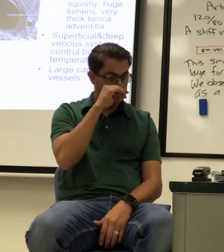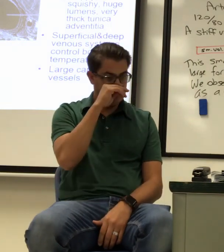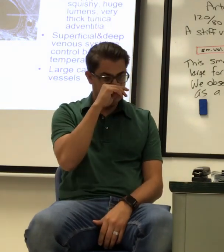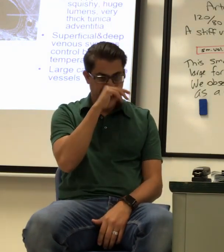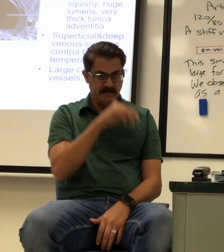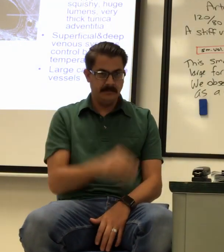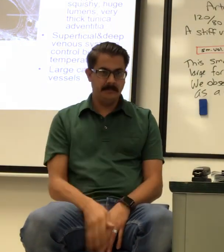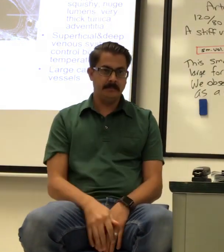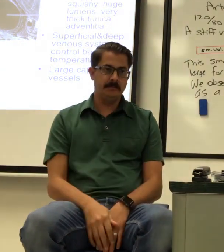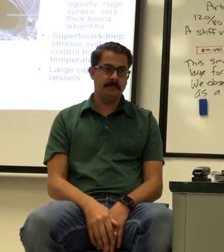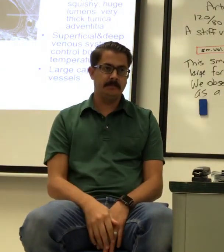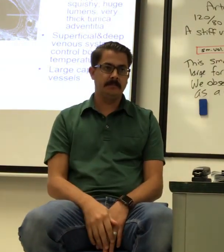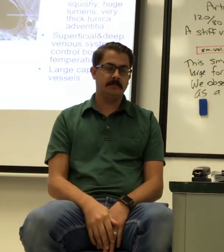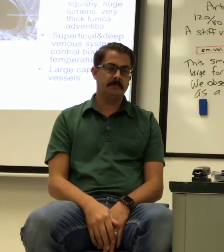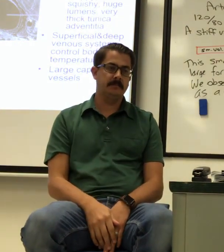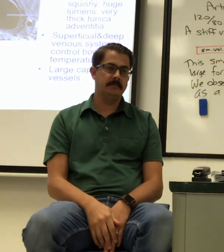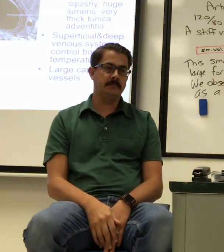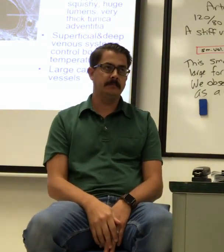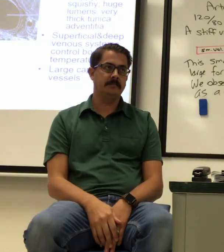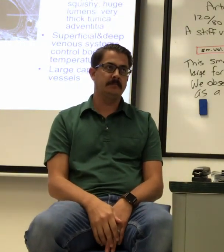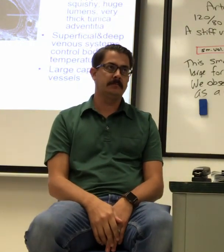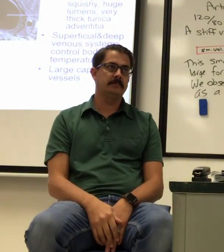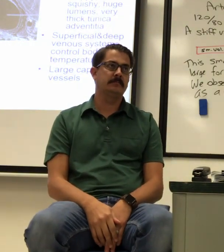is small for its capacitance.